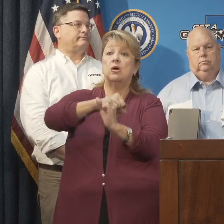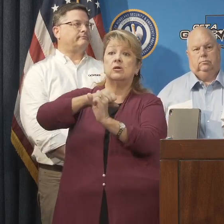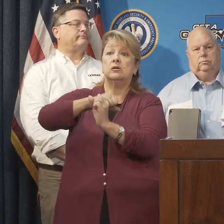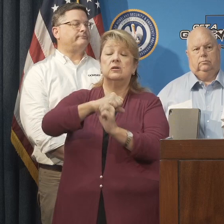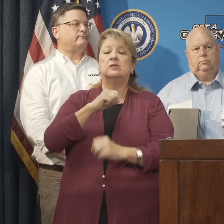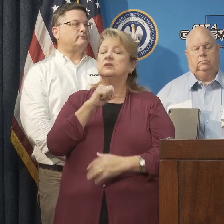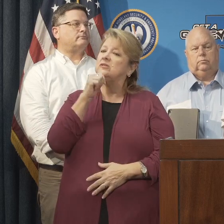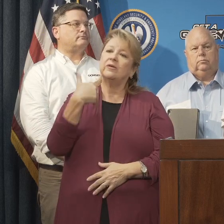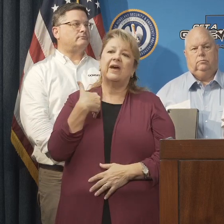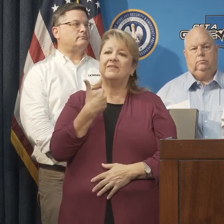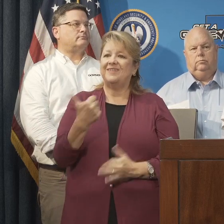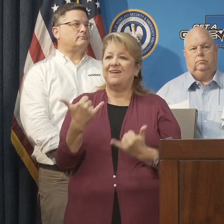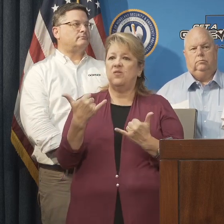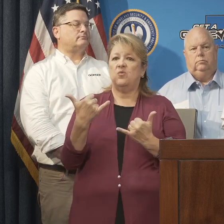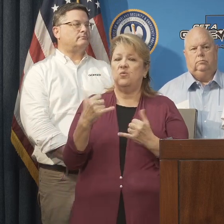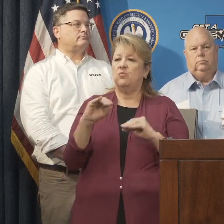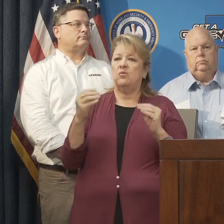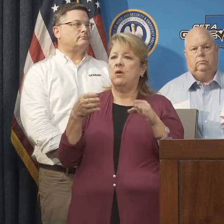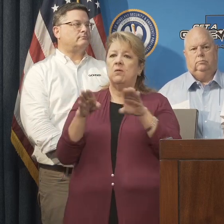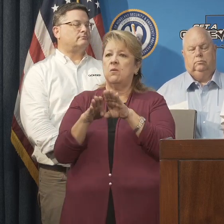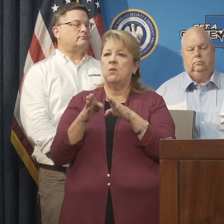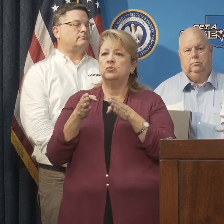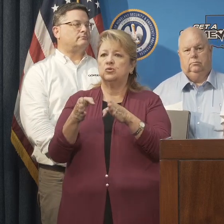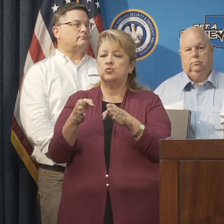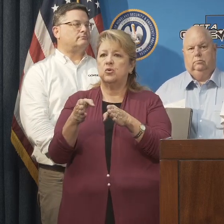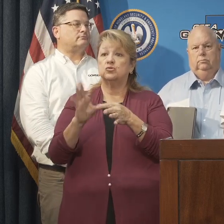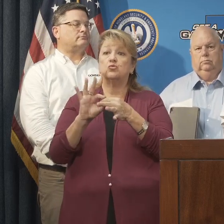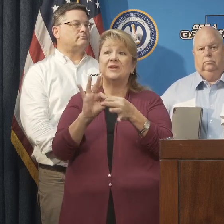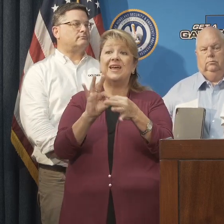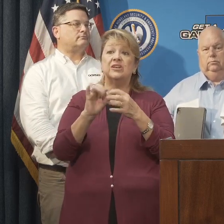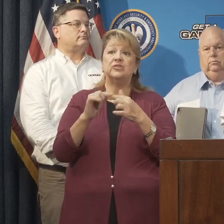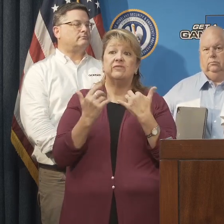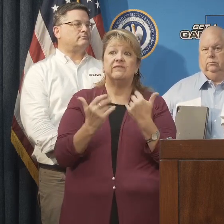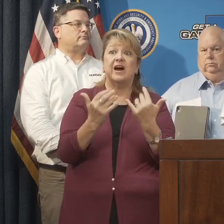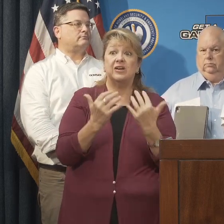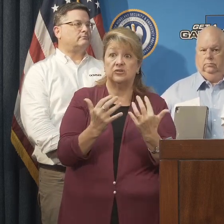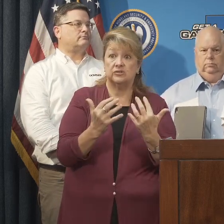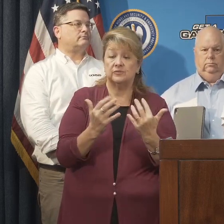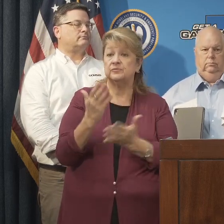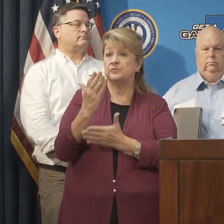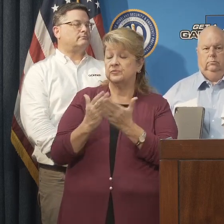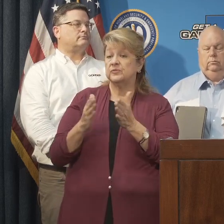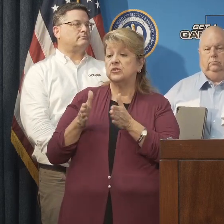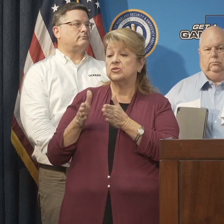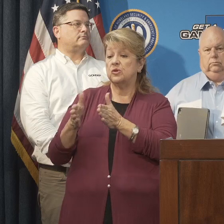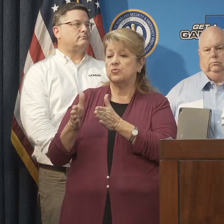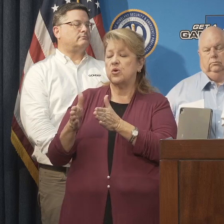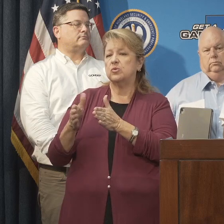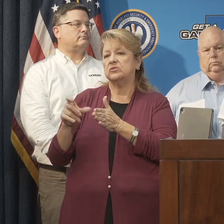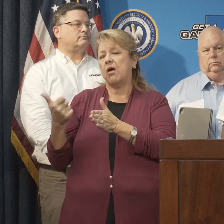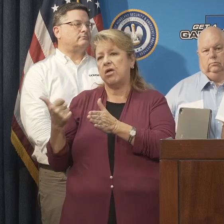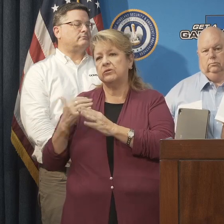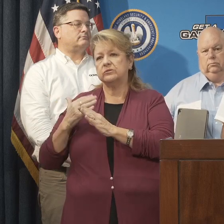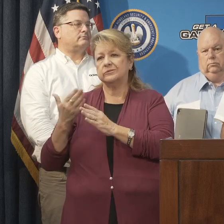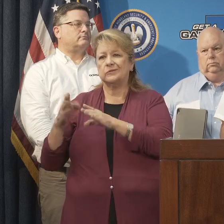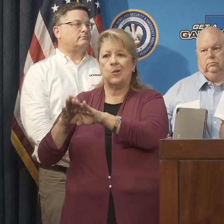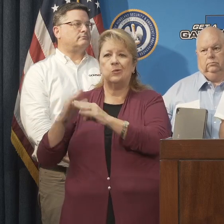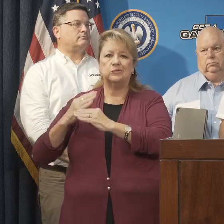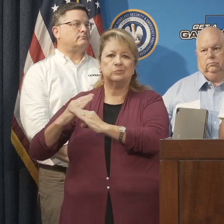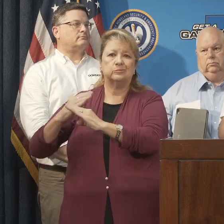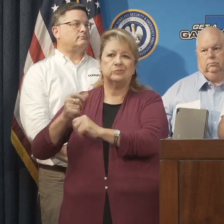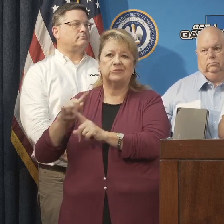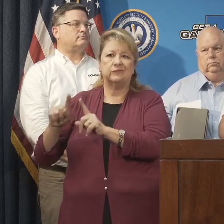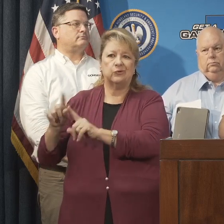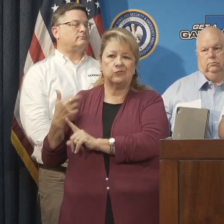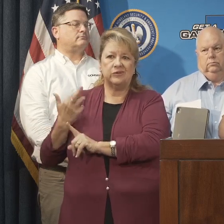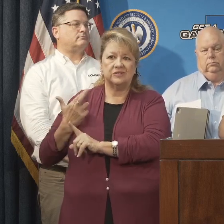have road closures in Louisiana related to the fires, but there are a number of road closures, but that can change at any minute. You can